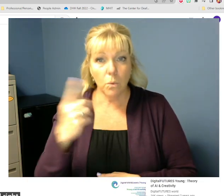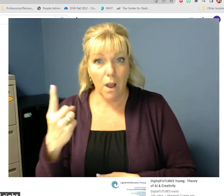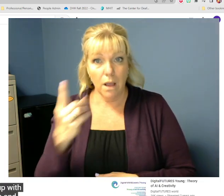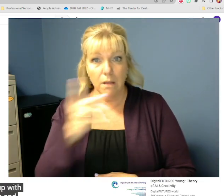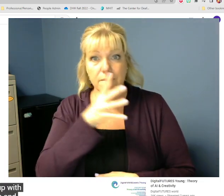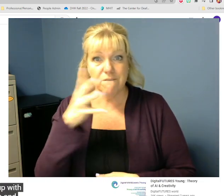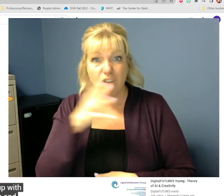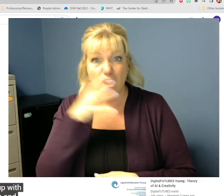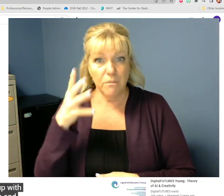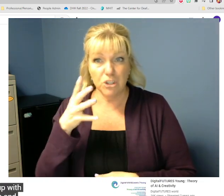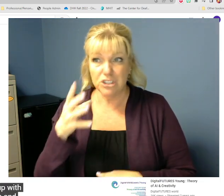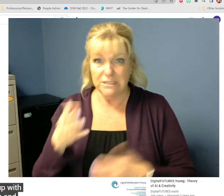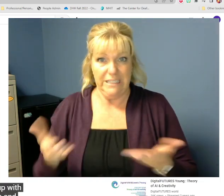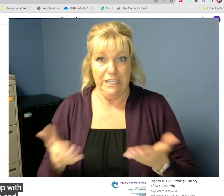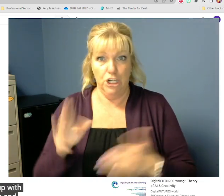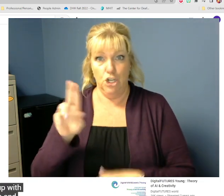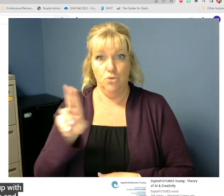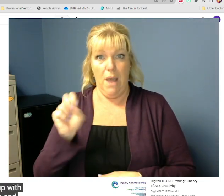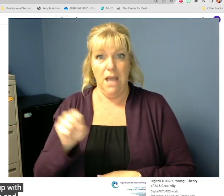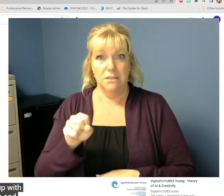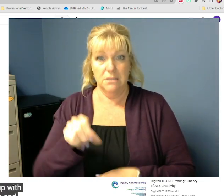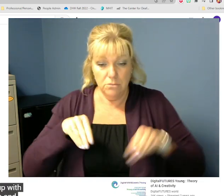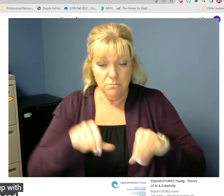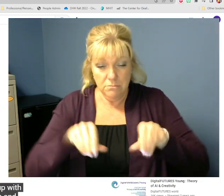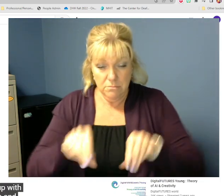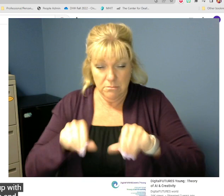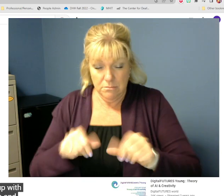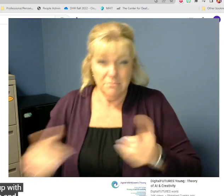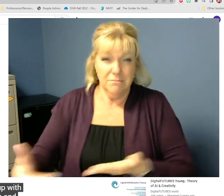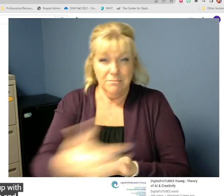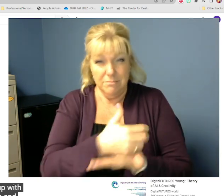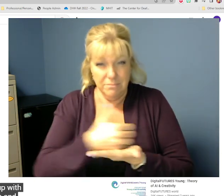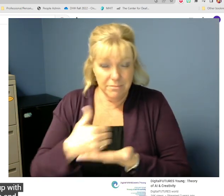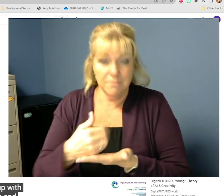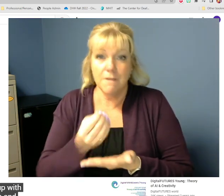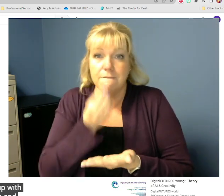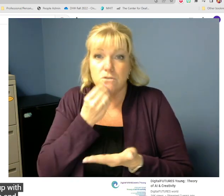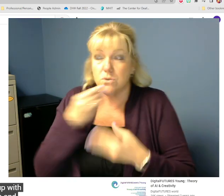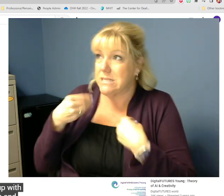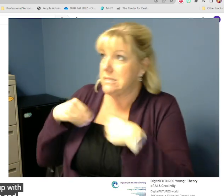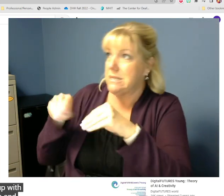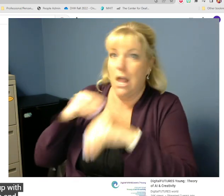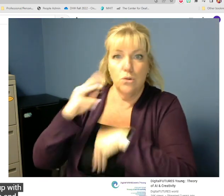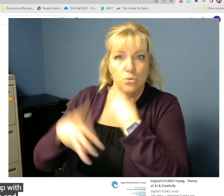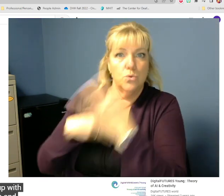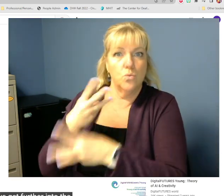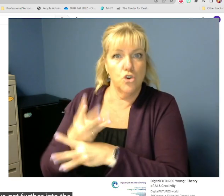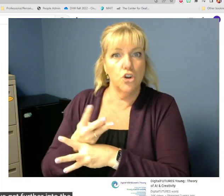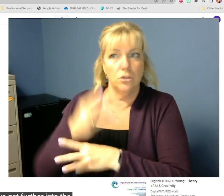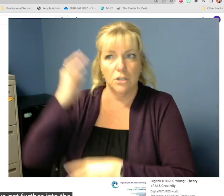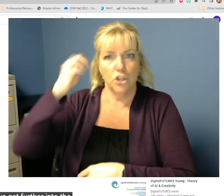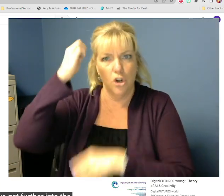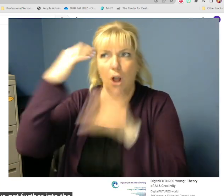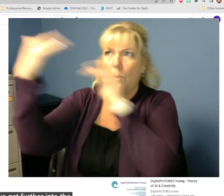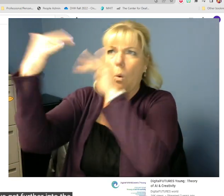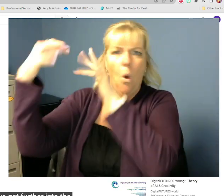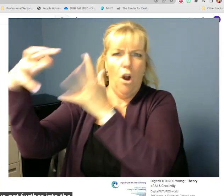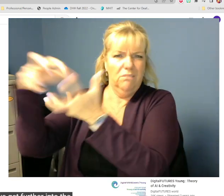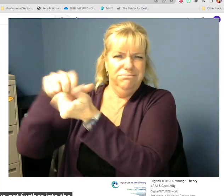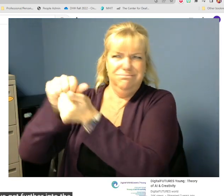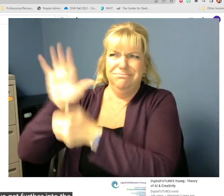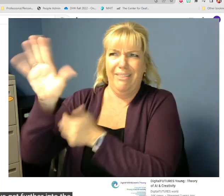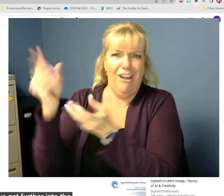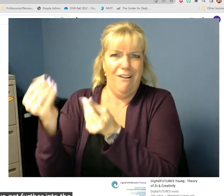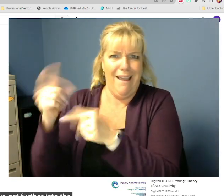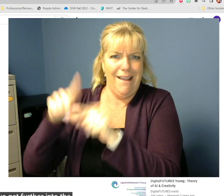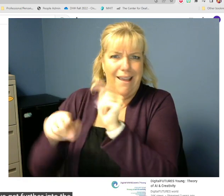world, right? World War One, Europe was all torn up with trenches, and so they couldn't farm, and we were supplying food for